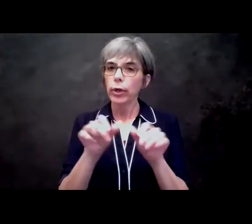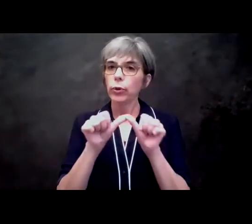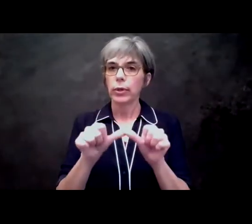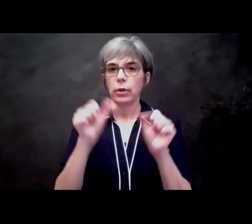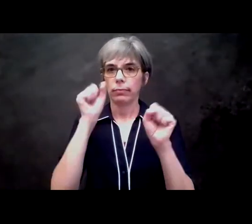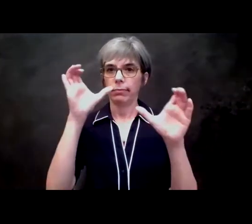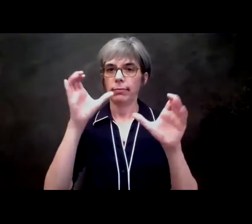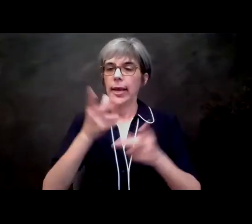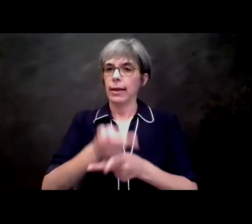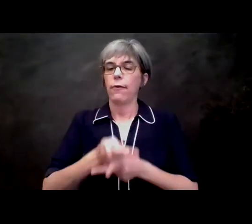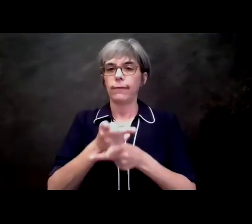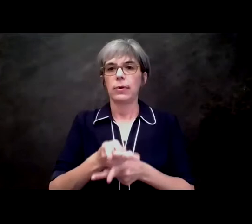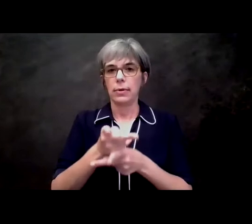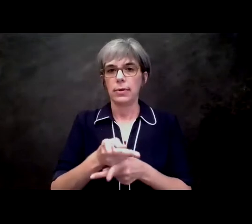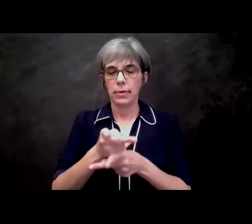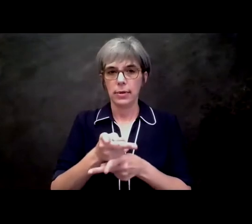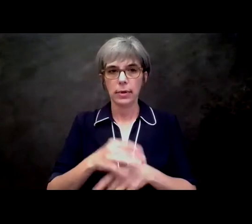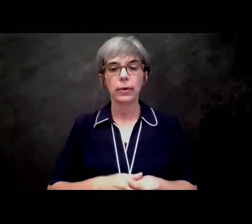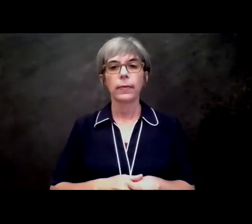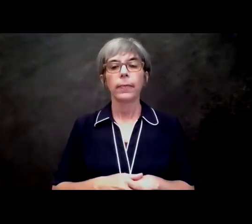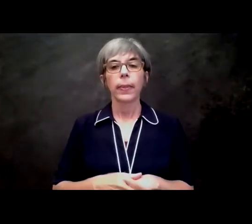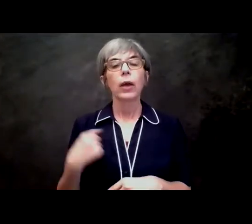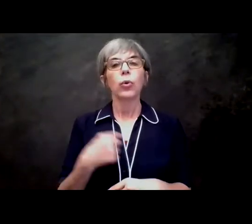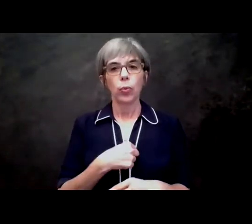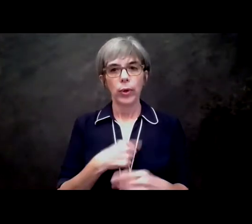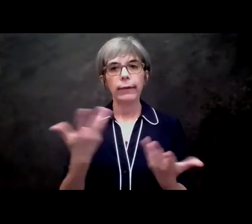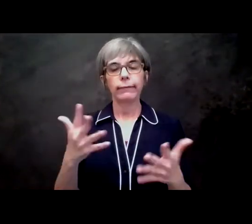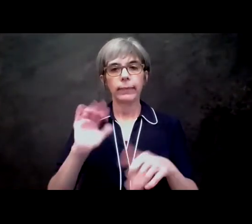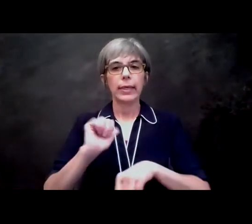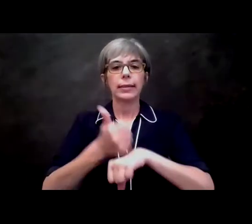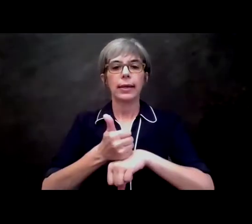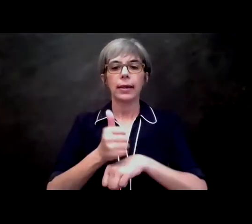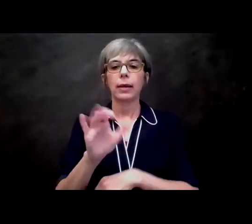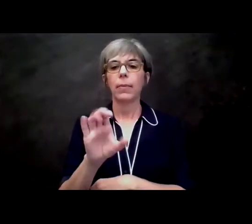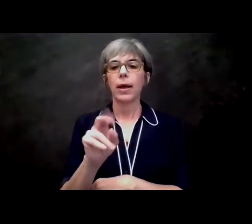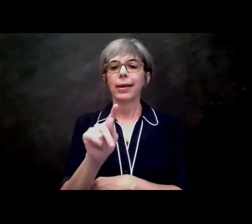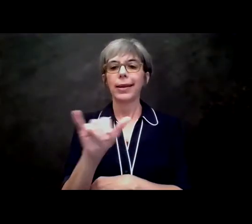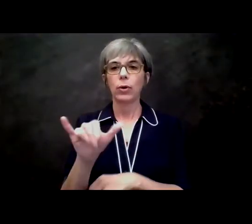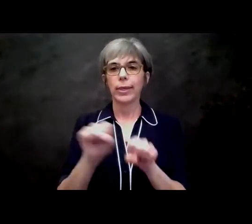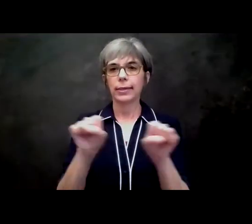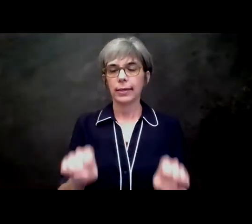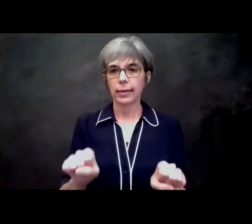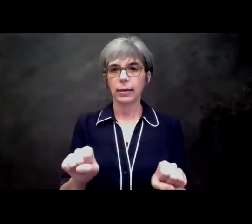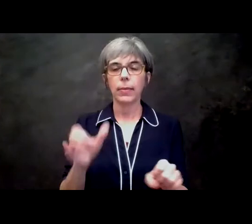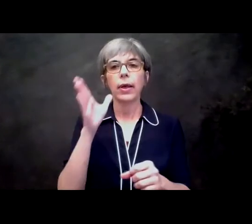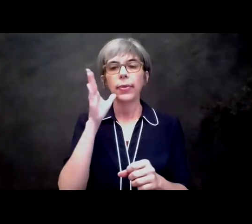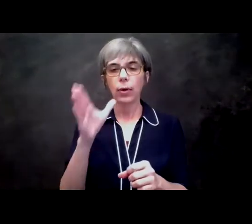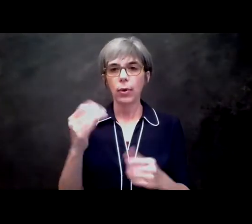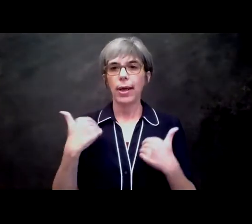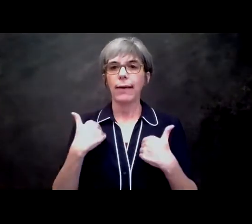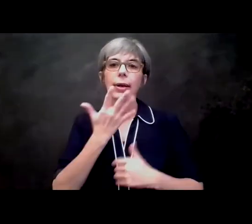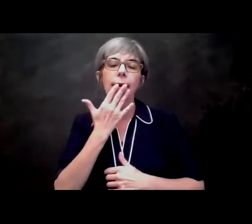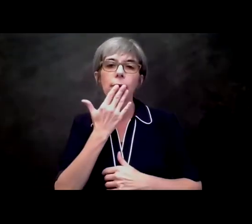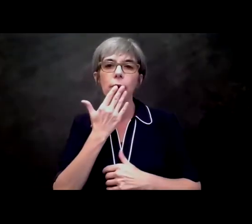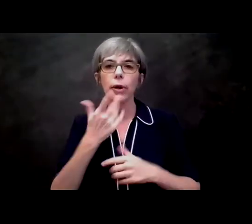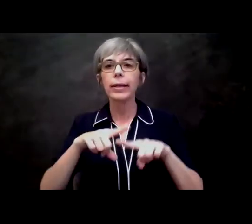our county level rating system that turns blue or